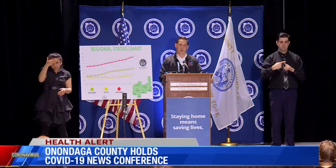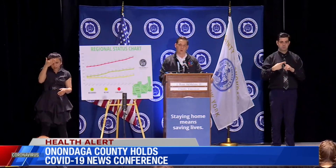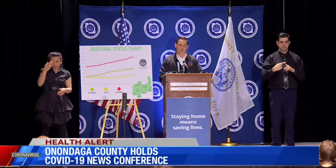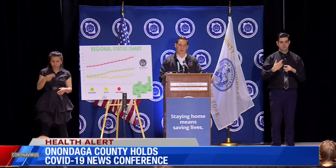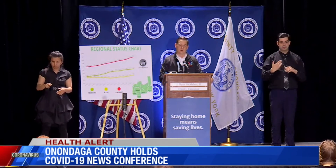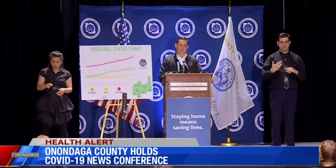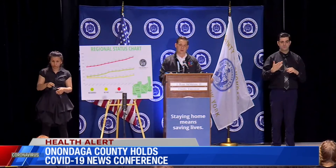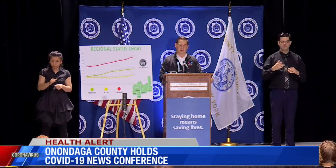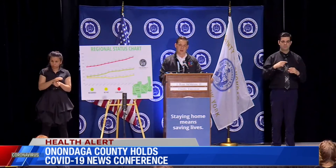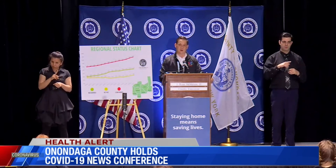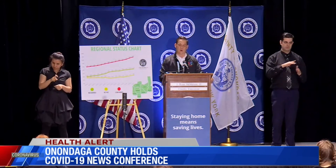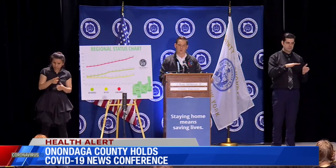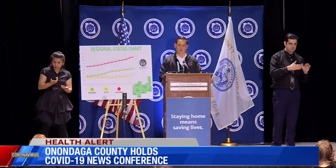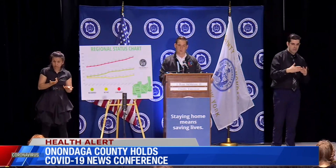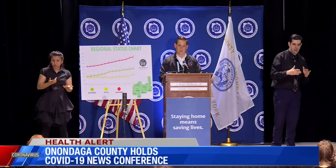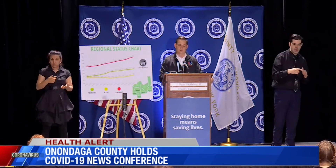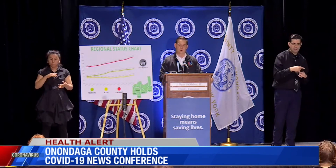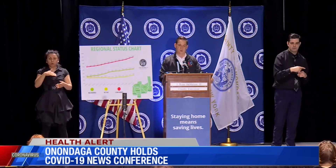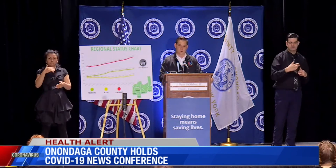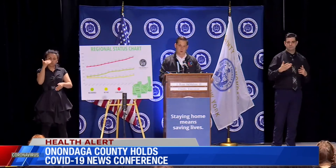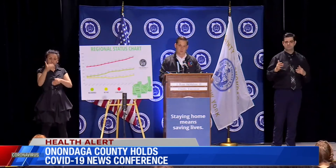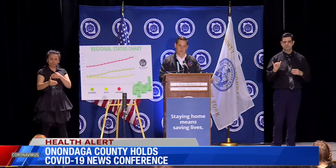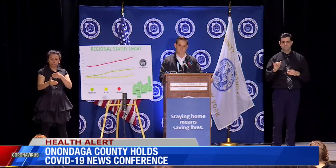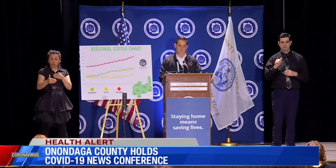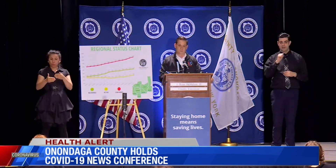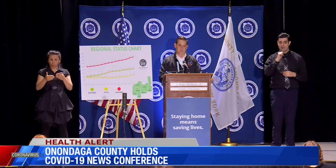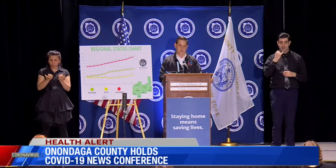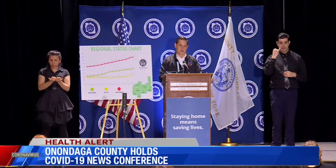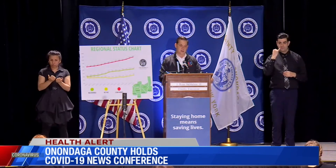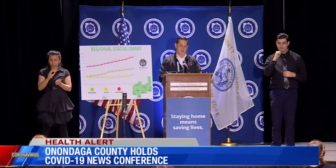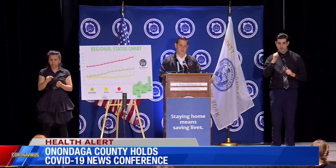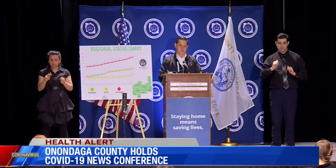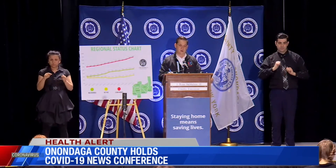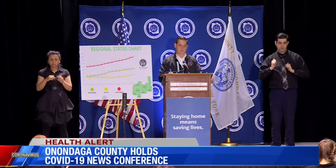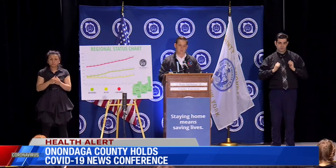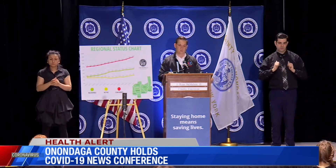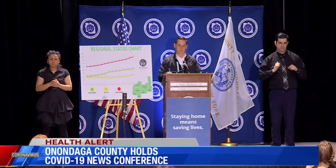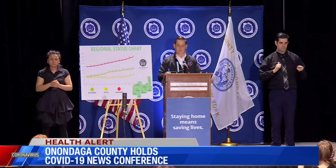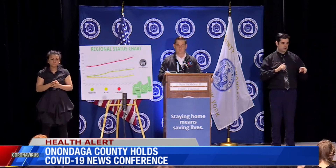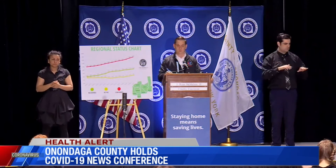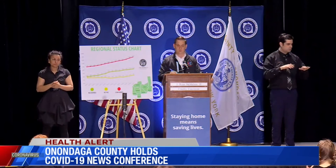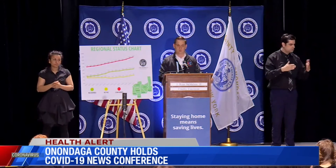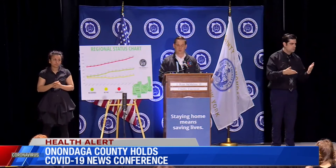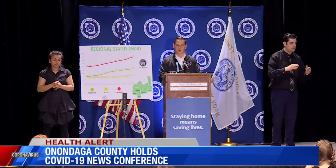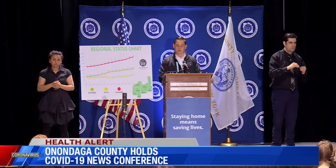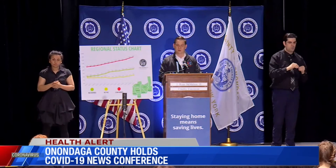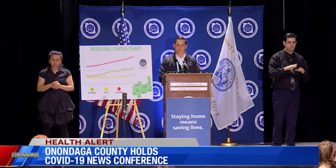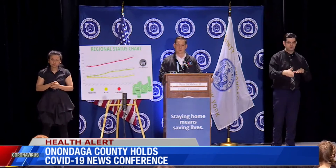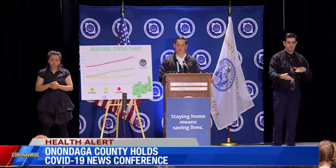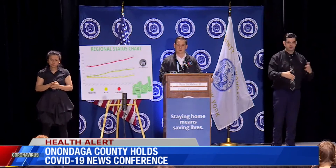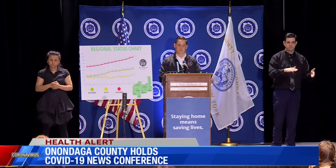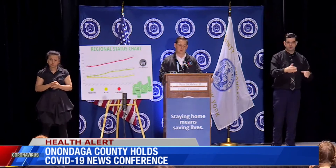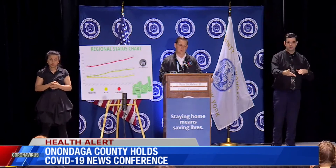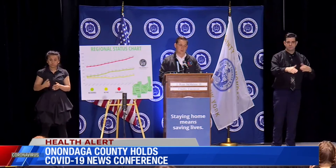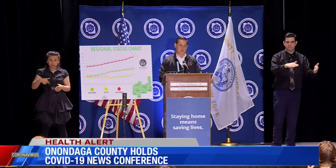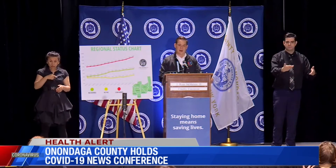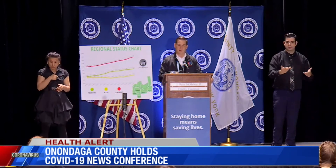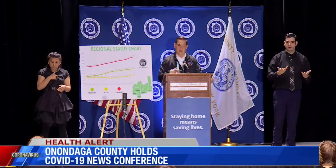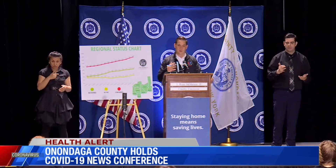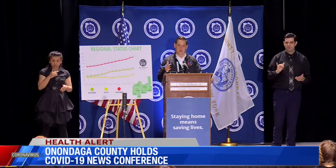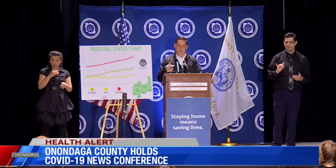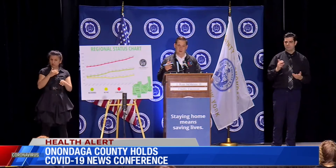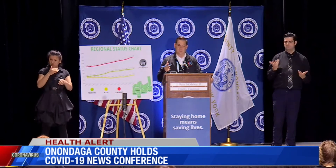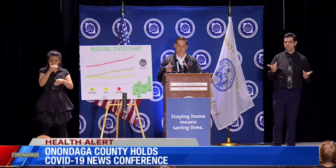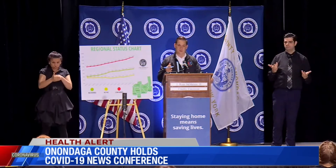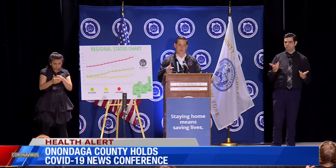down the road they had COVID and were exposed to COVID. And then you ask yourself, could we have done something different? So I